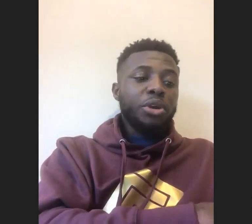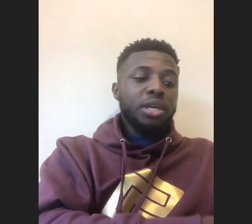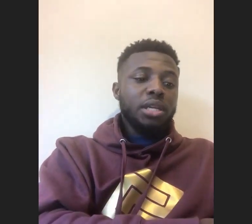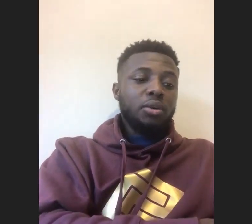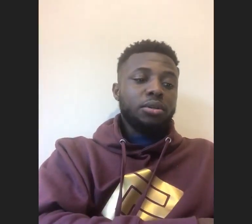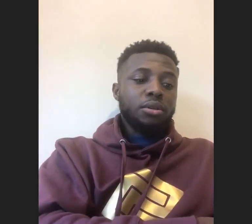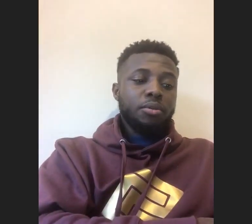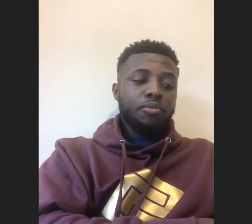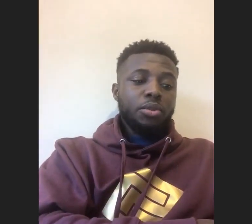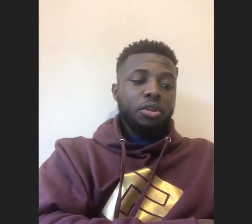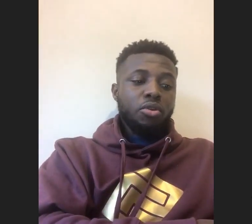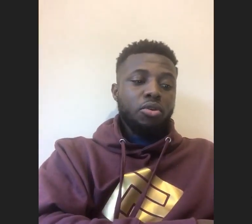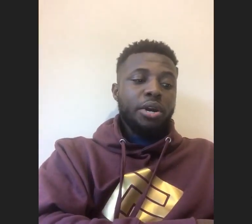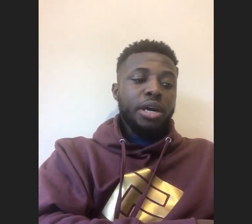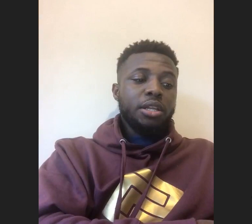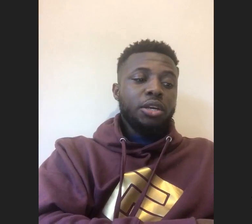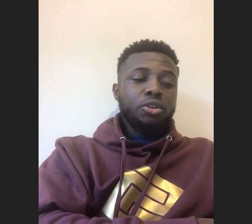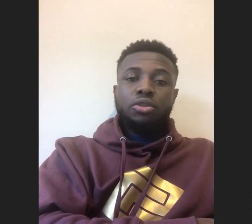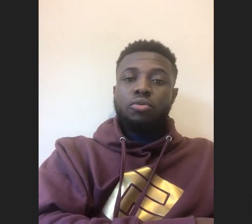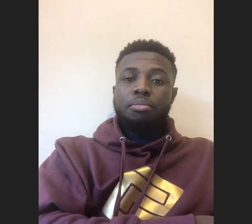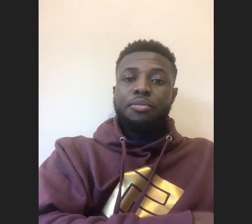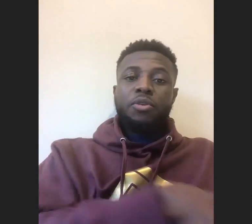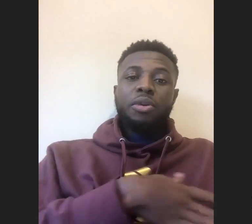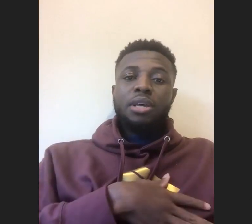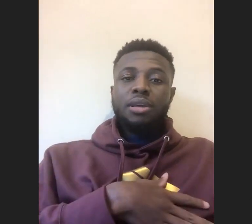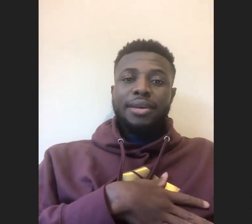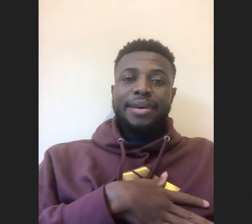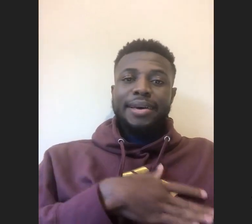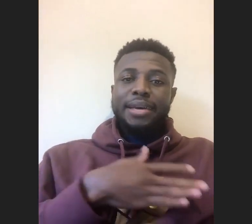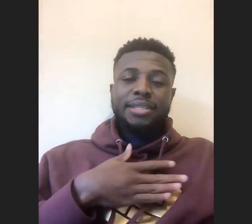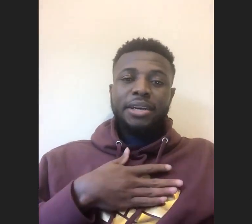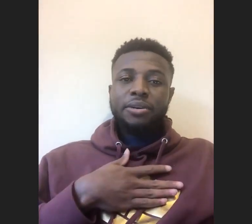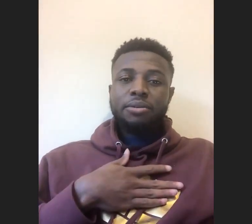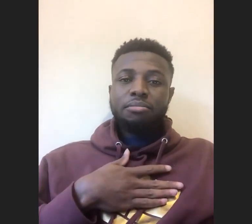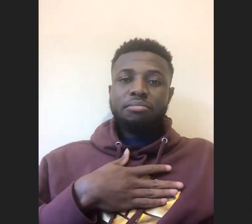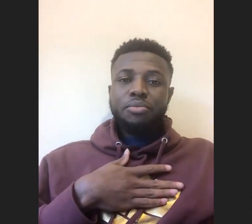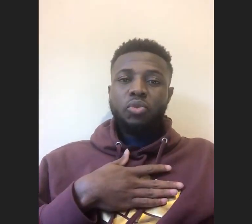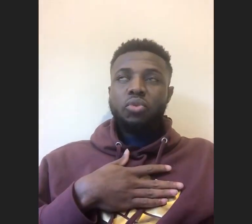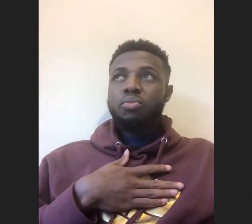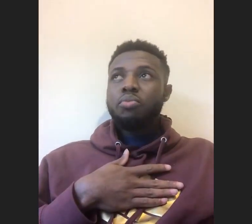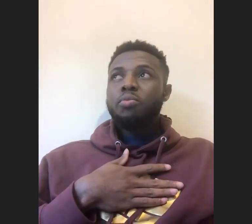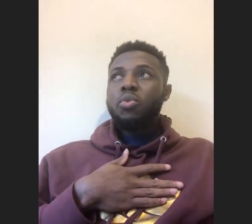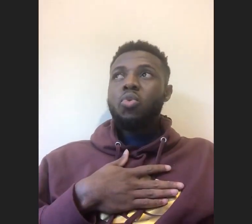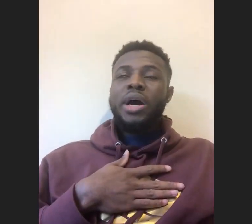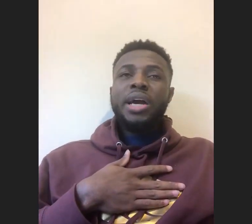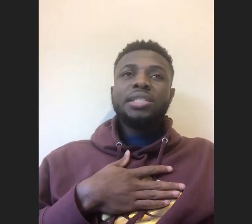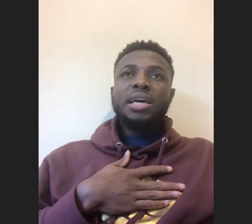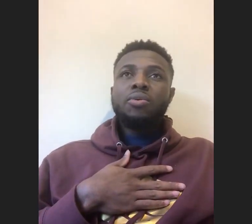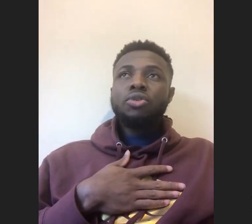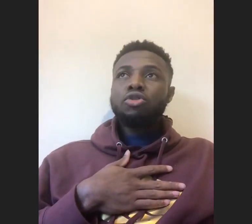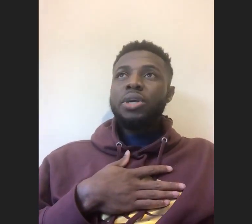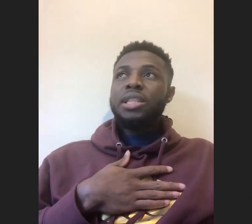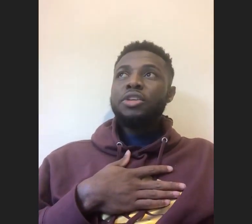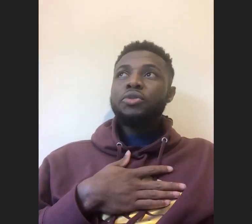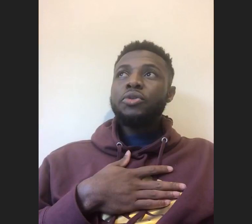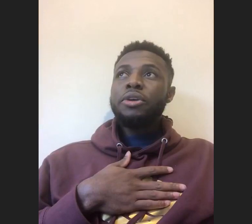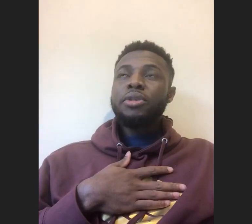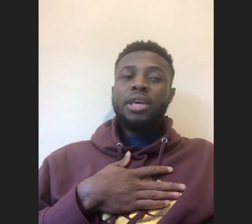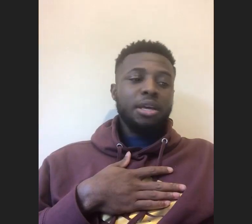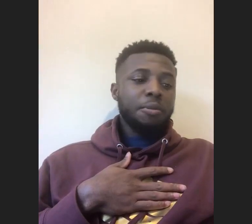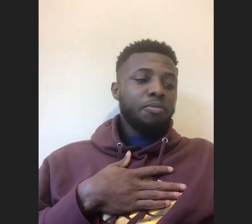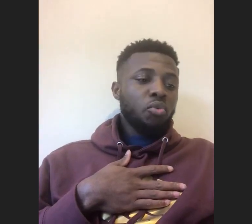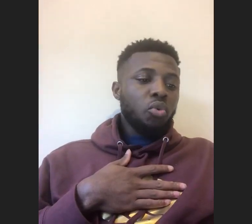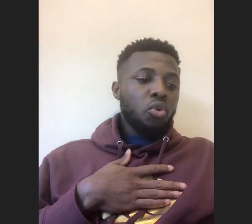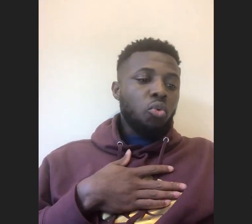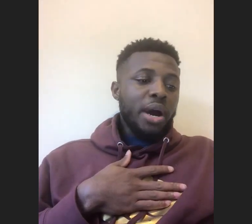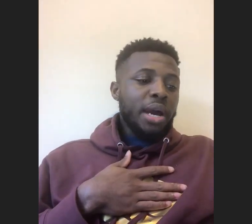you bring it out. All right. So for me, it's health. Why did I want to get into